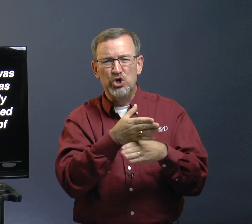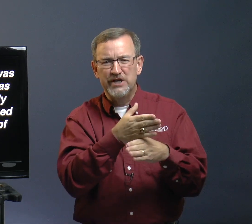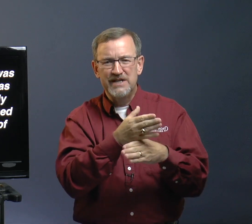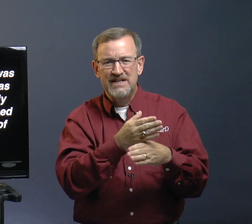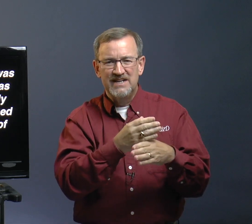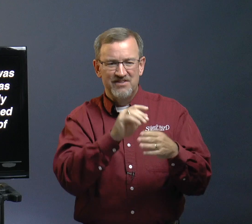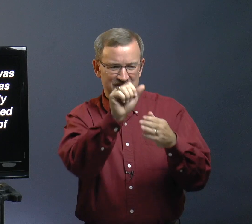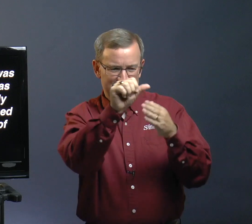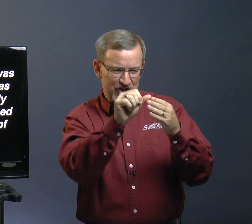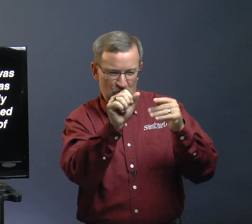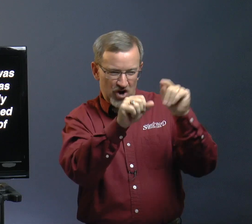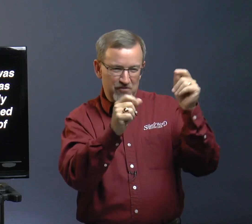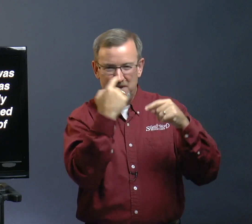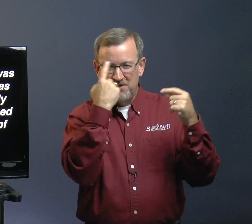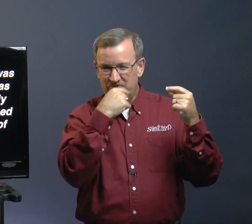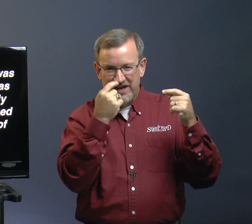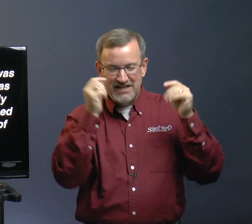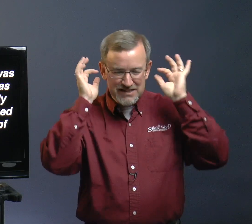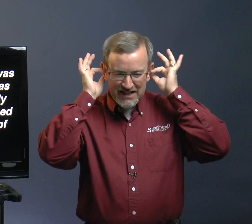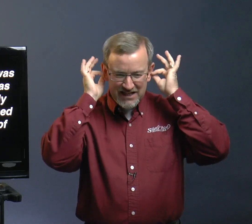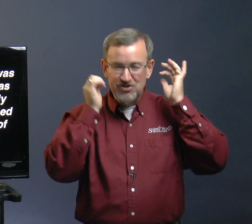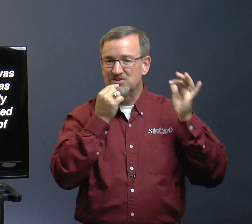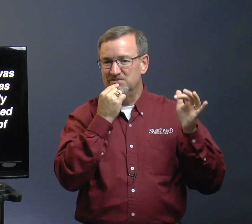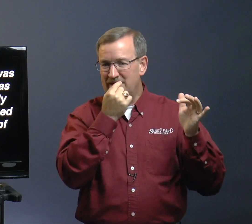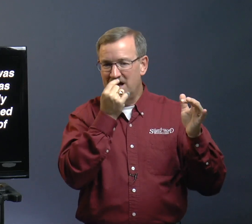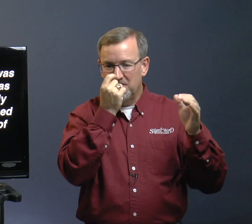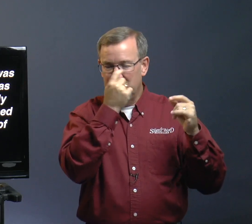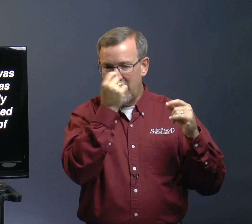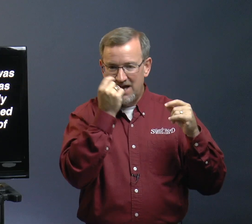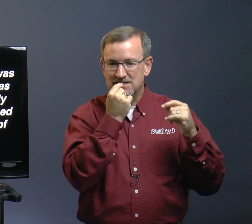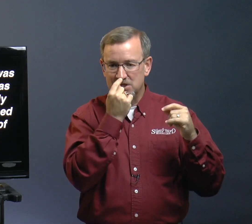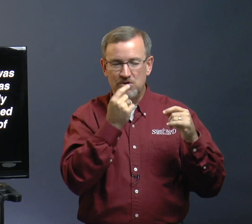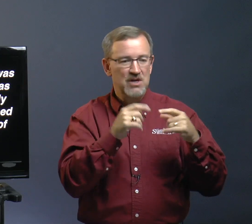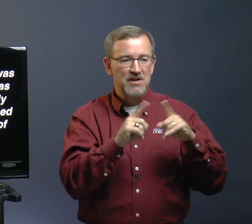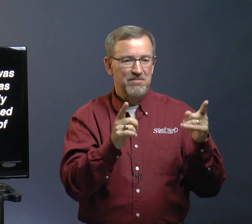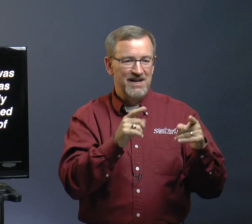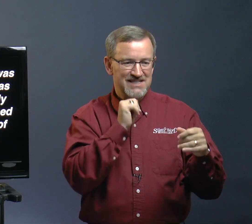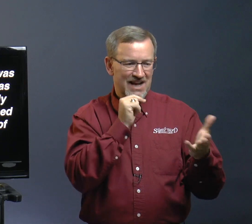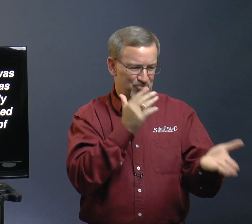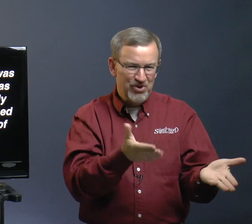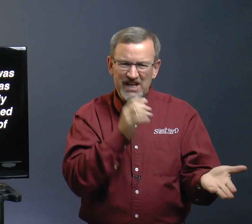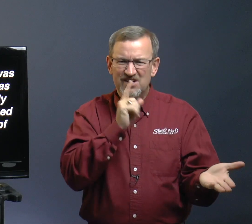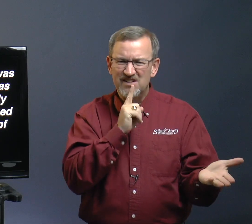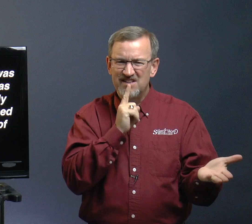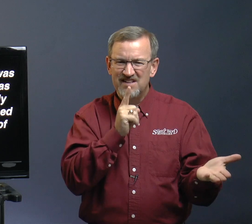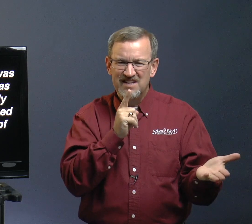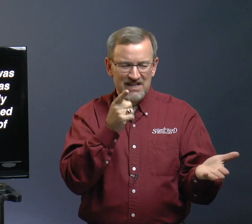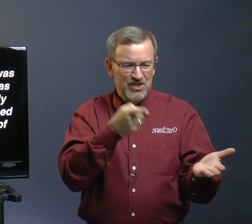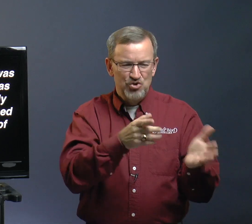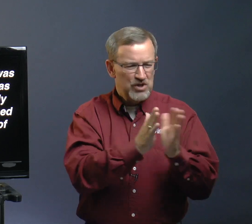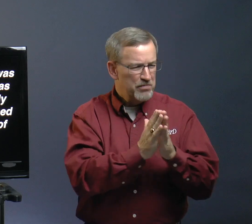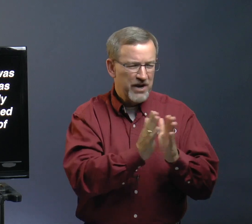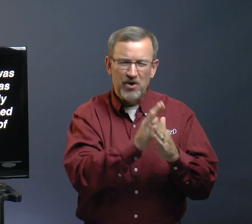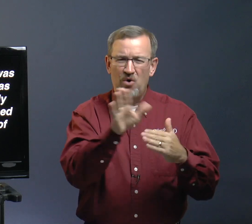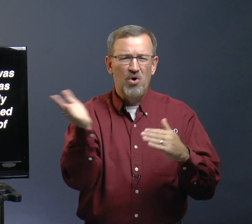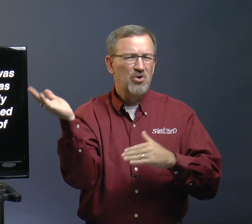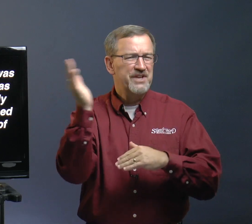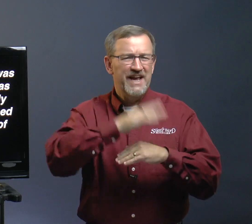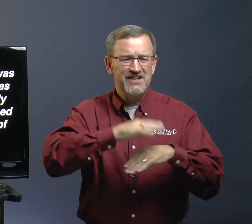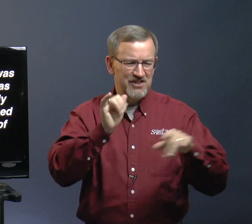wood that they carve, maybe face and ears and mouth and eyes and nose, but it's not real. You can pray all day to